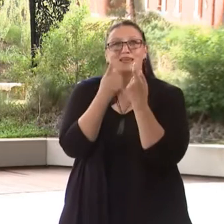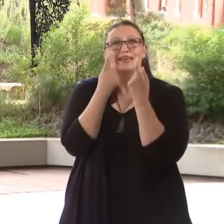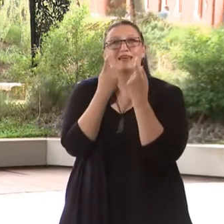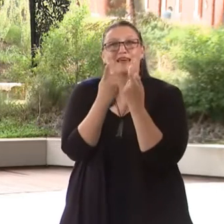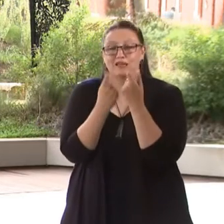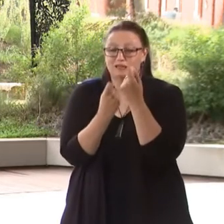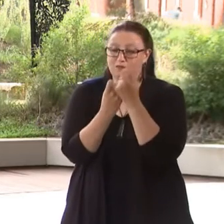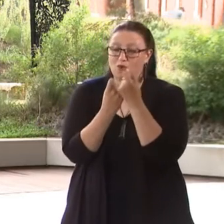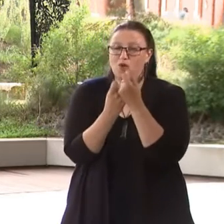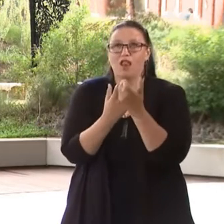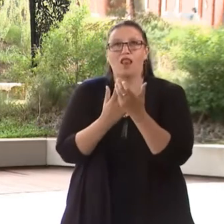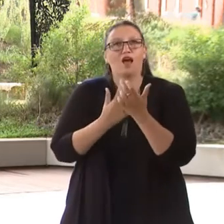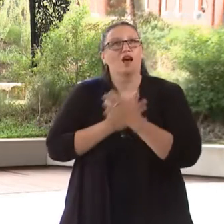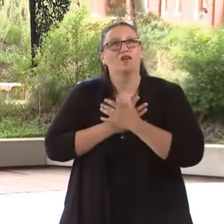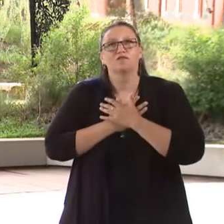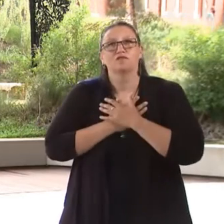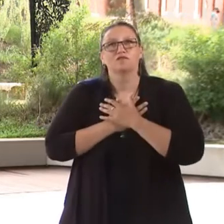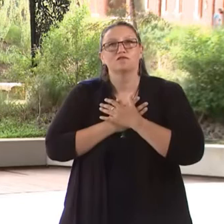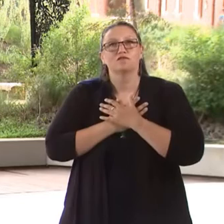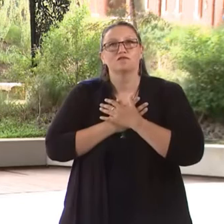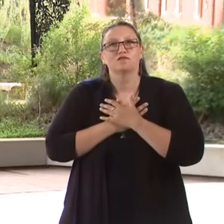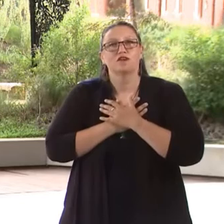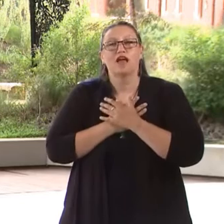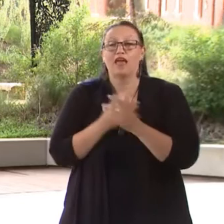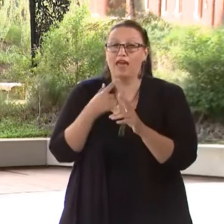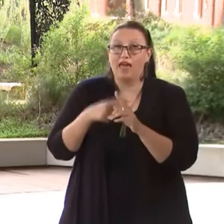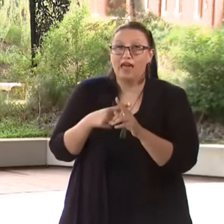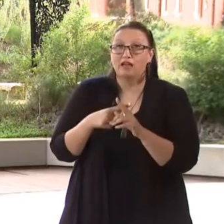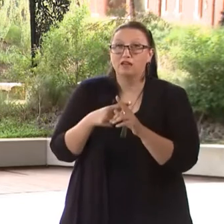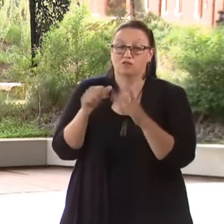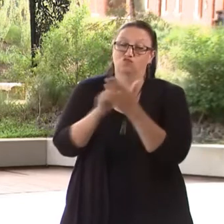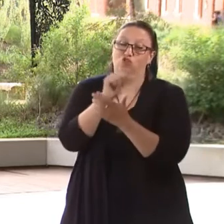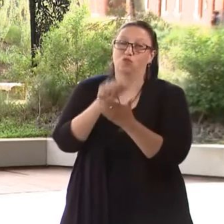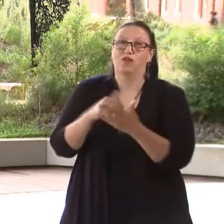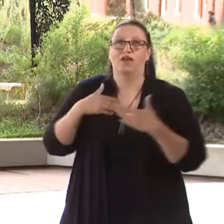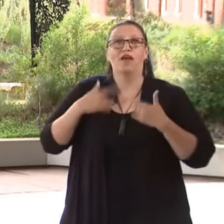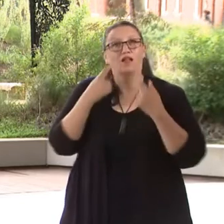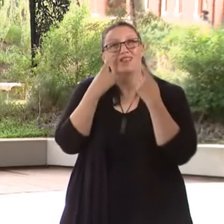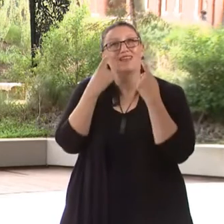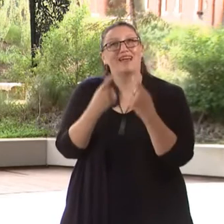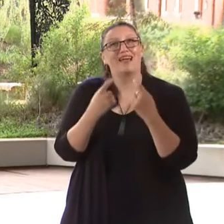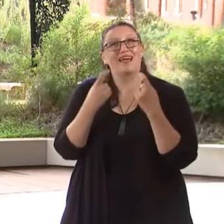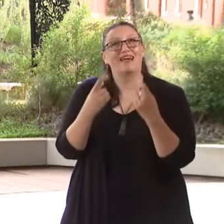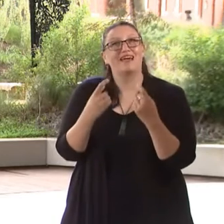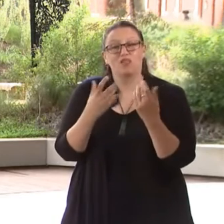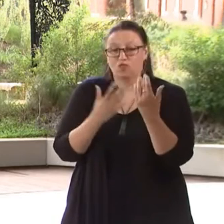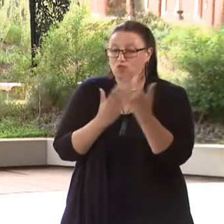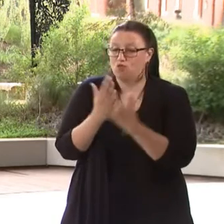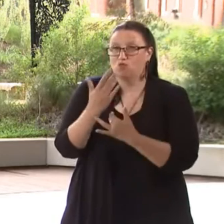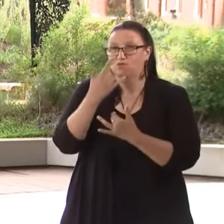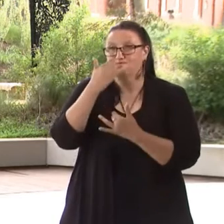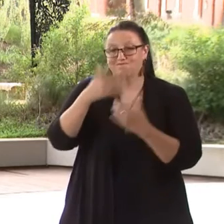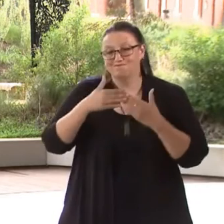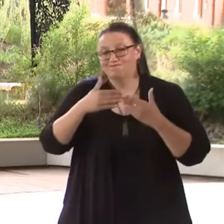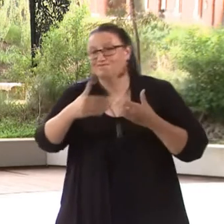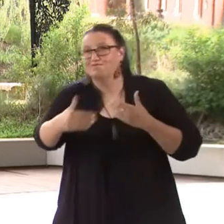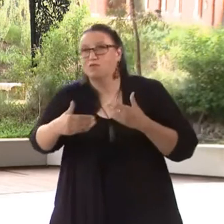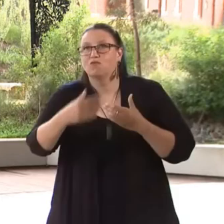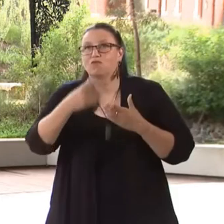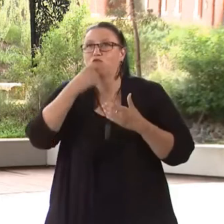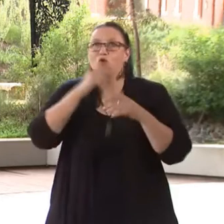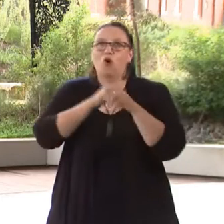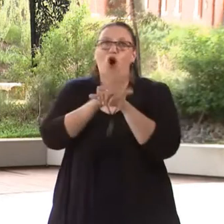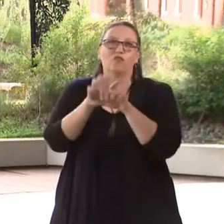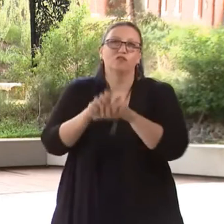the love they need and the health care they need as we move through this phase of the pandemic. It's been a